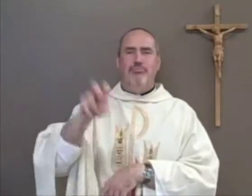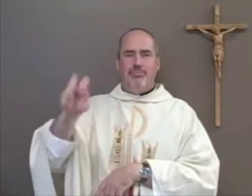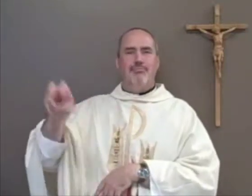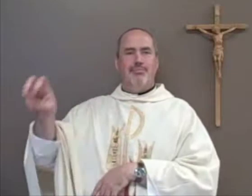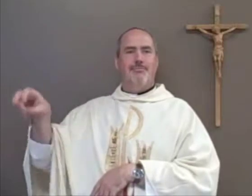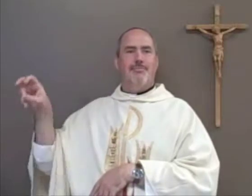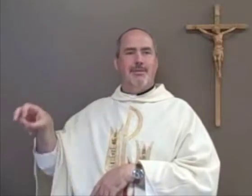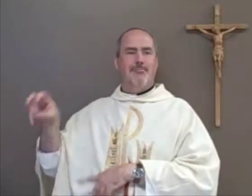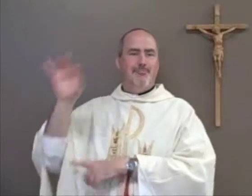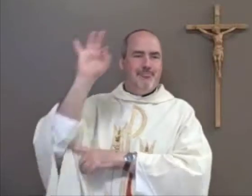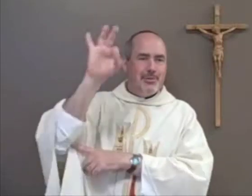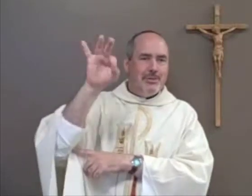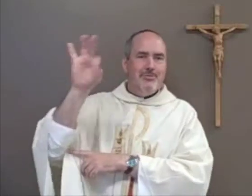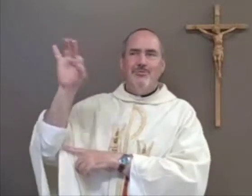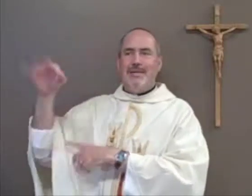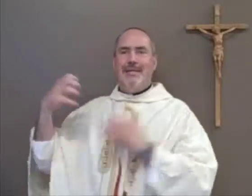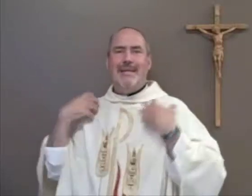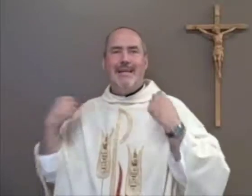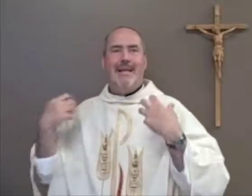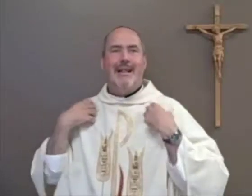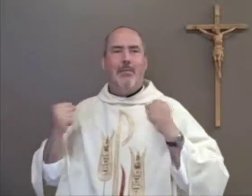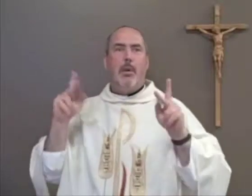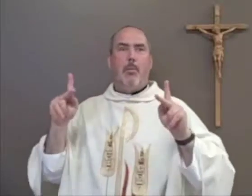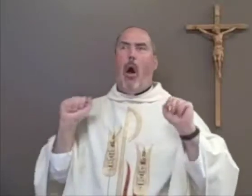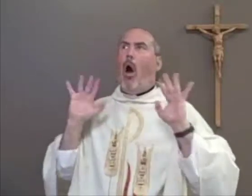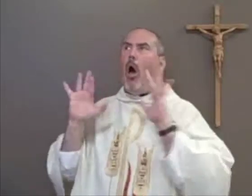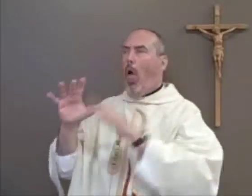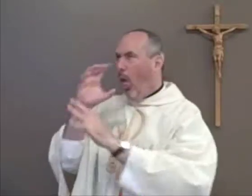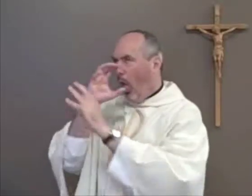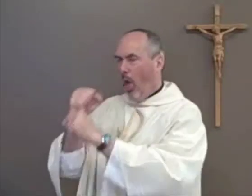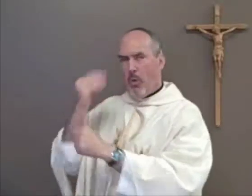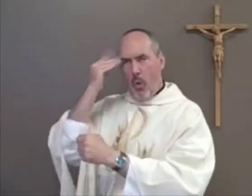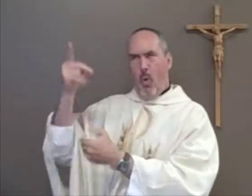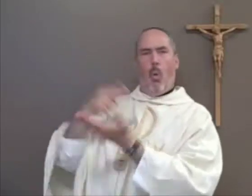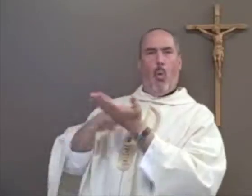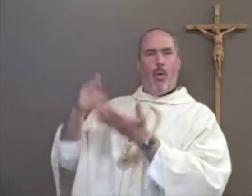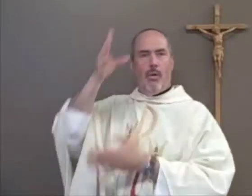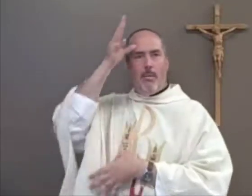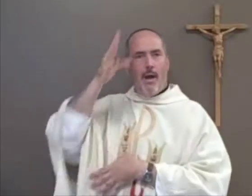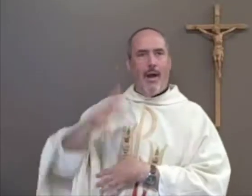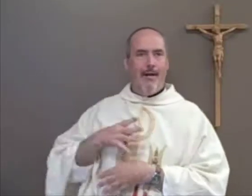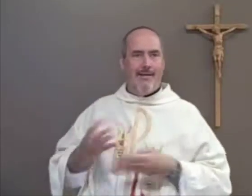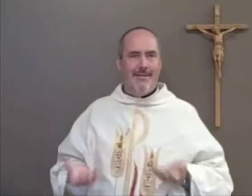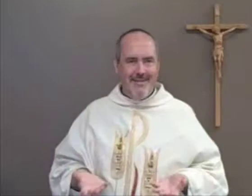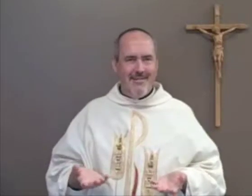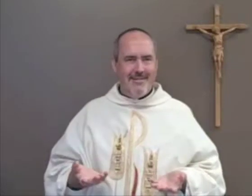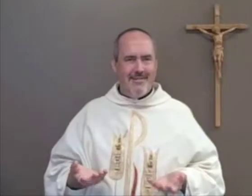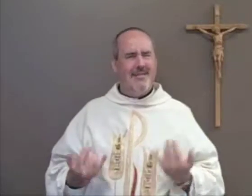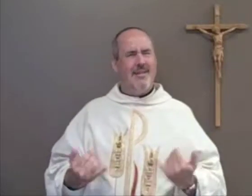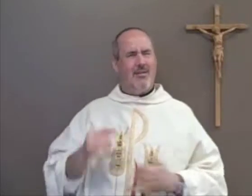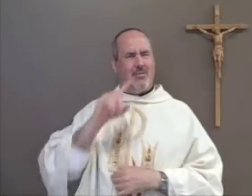He then started traveling throughout the land, teaching and preaching to people who immediately could see he was such a holy